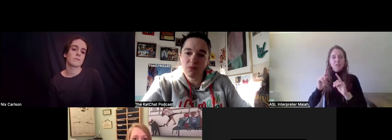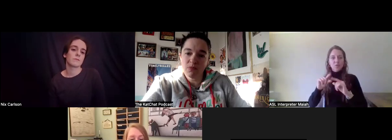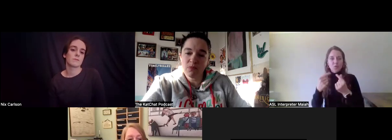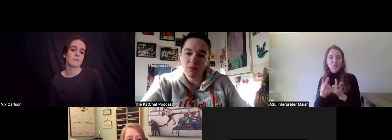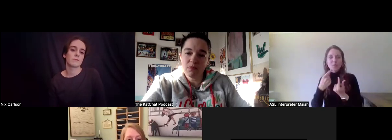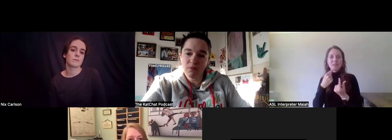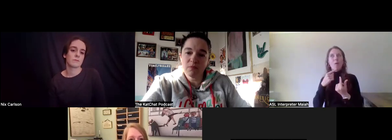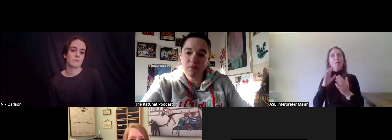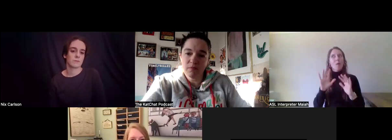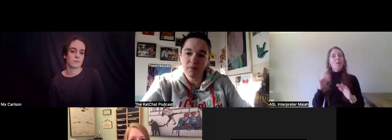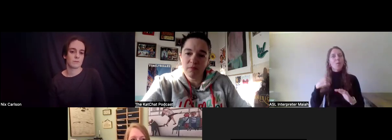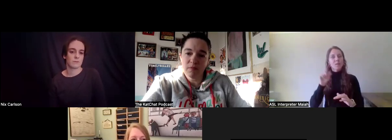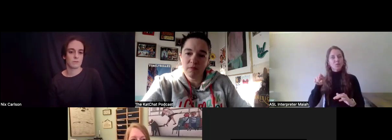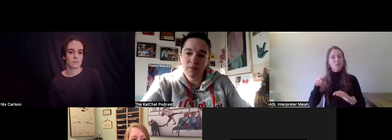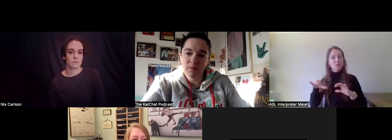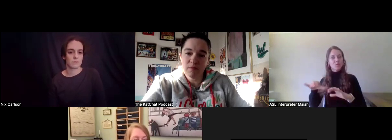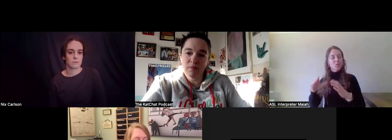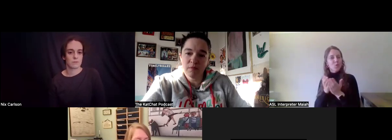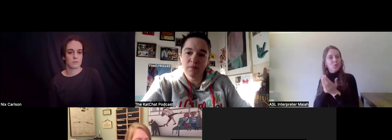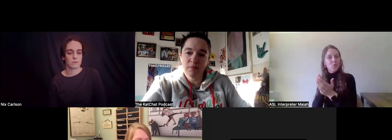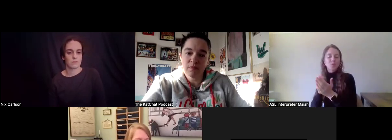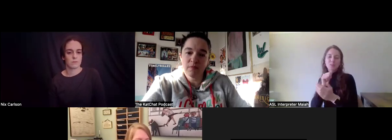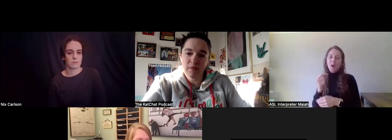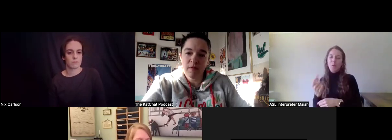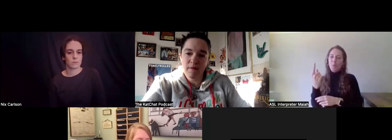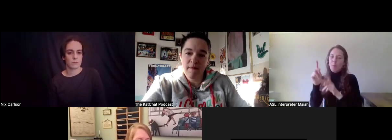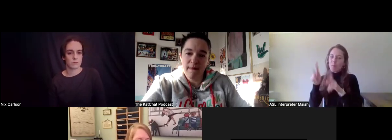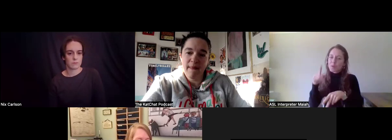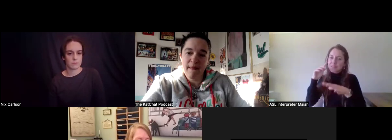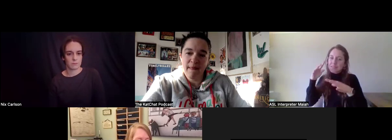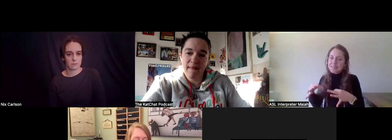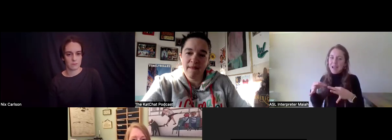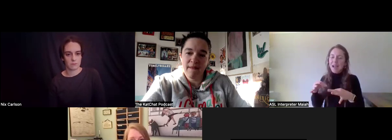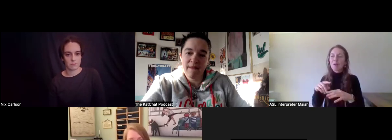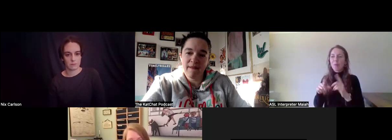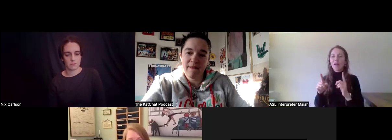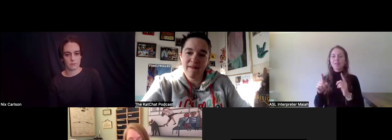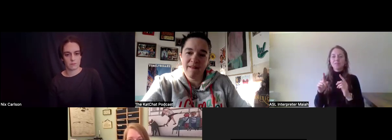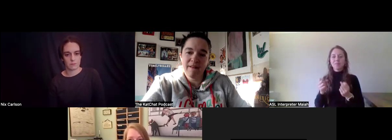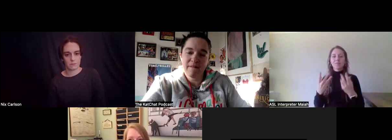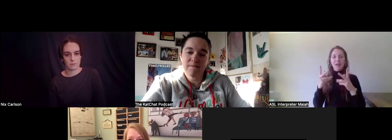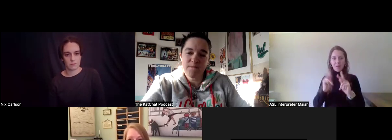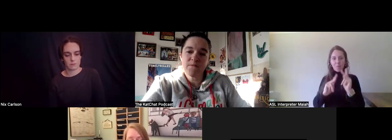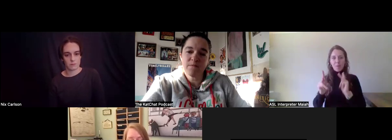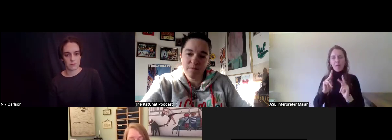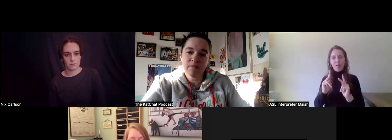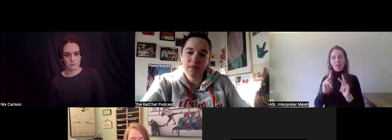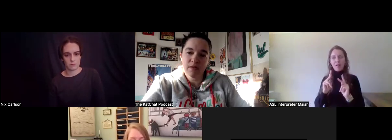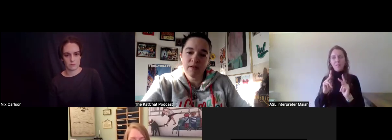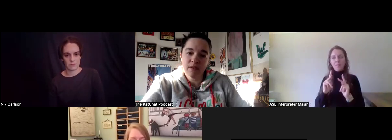so it wasn't any one person, but there was a guy who has since passed on,